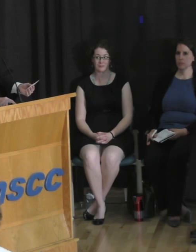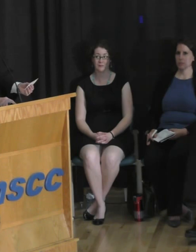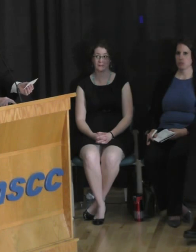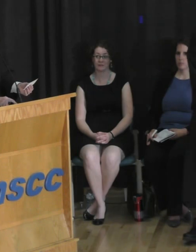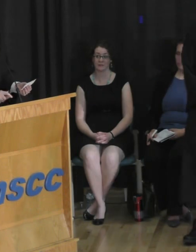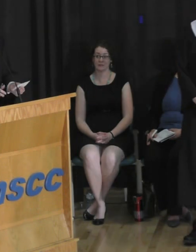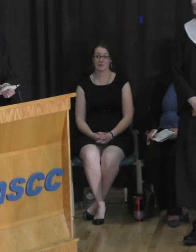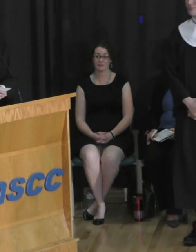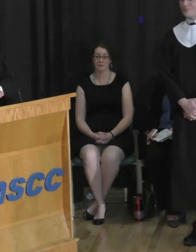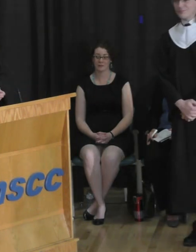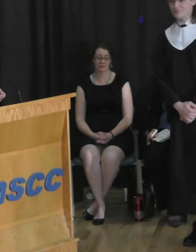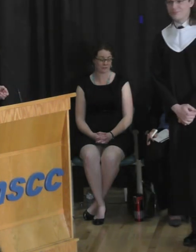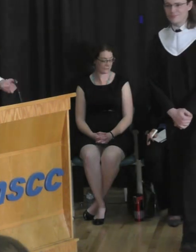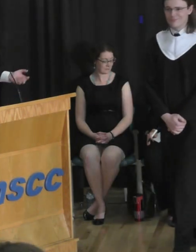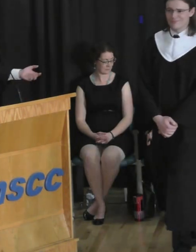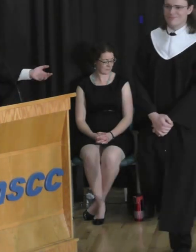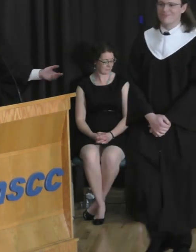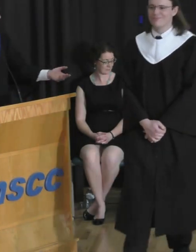Julian Carolkis.